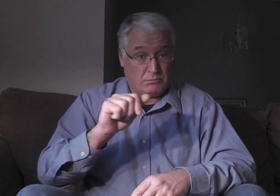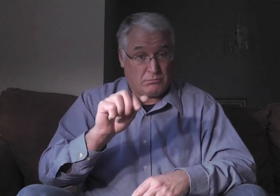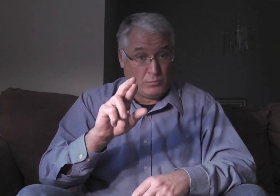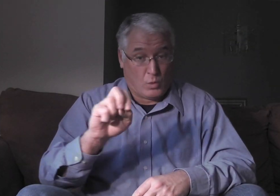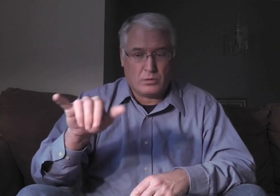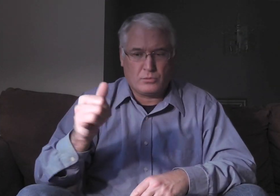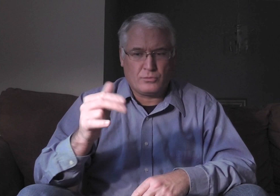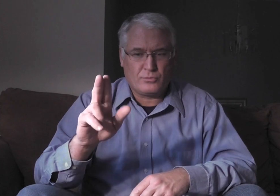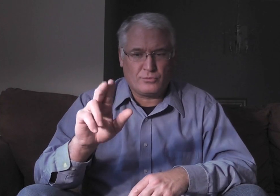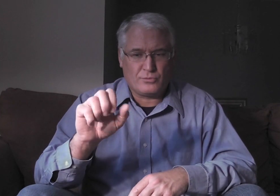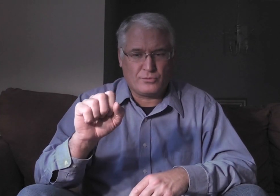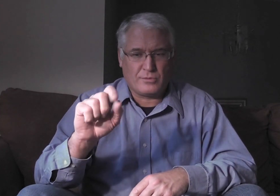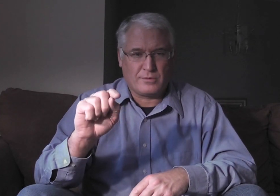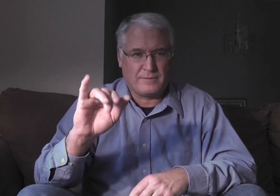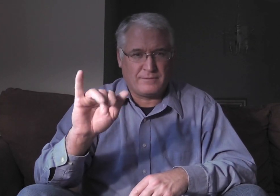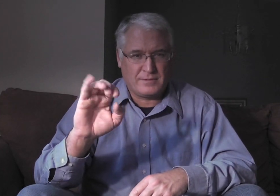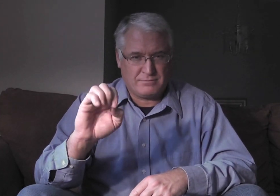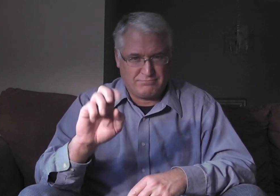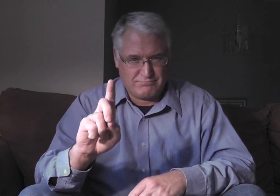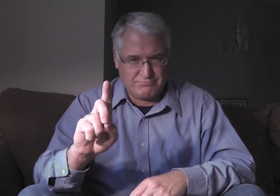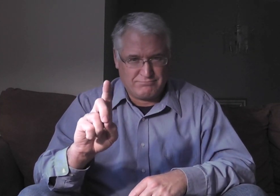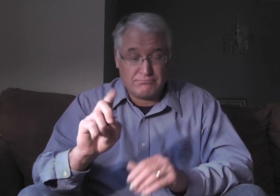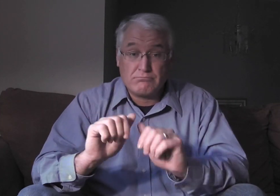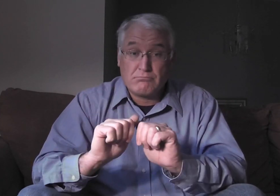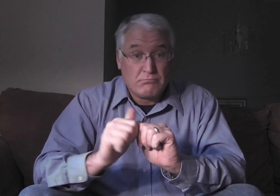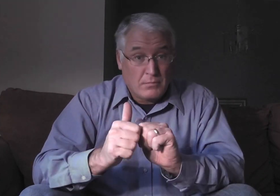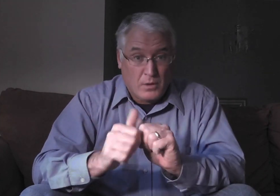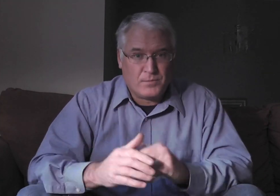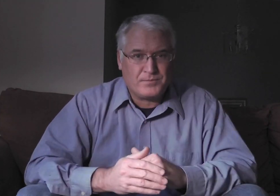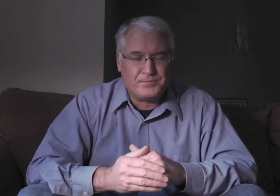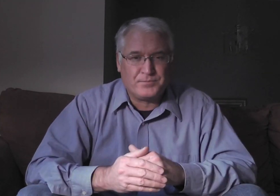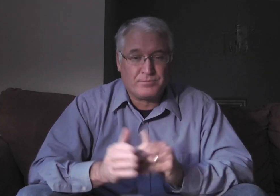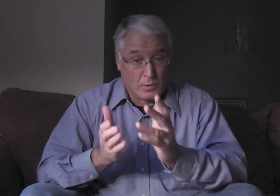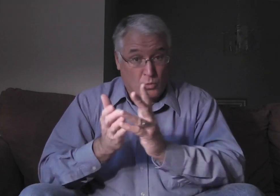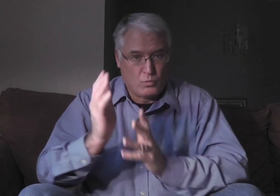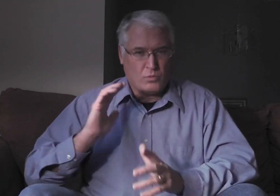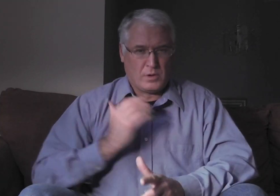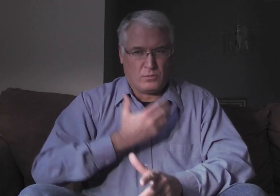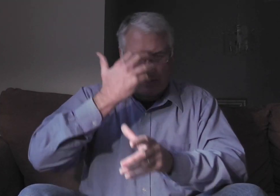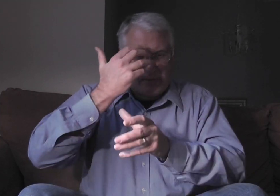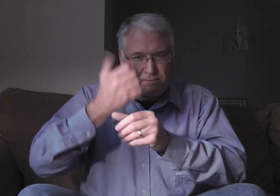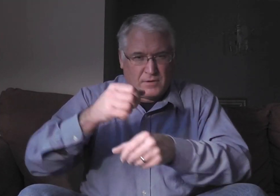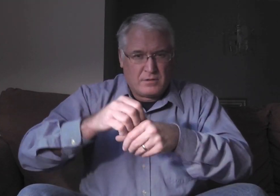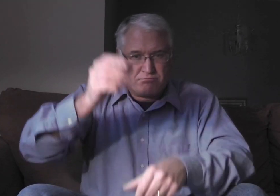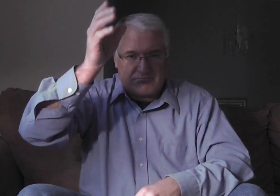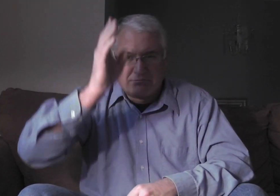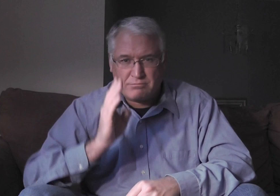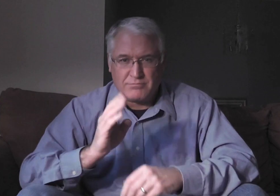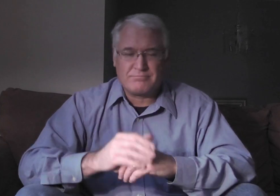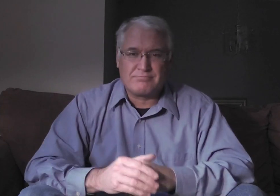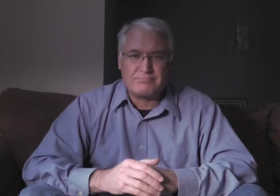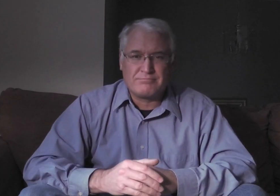We are justified. How? Through our faith in